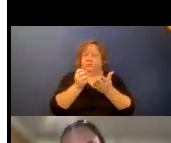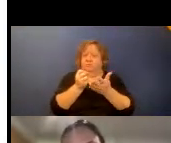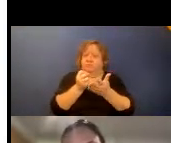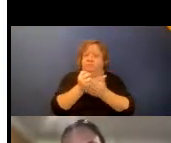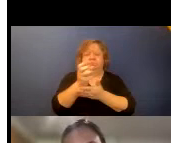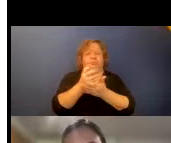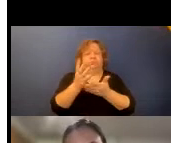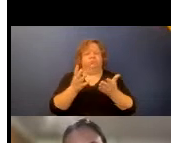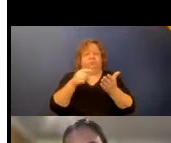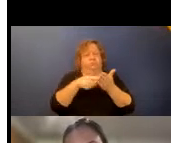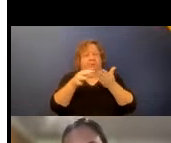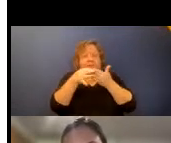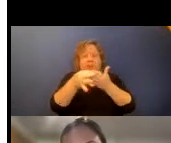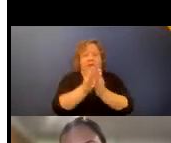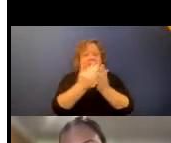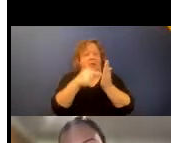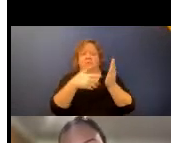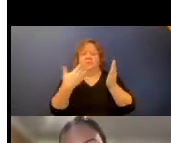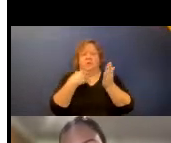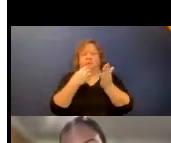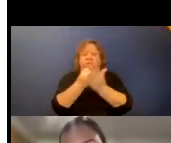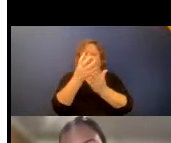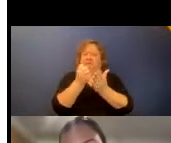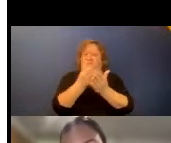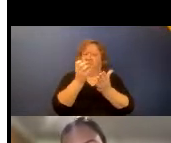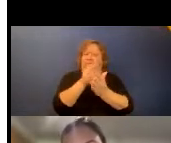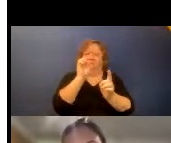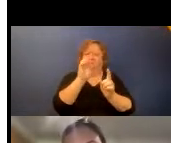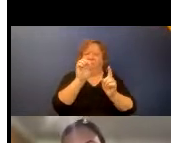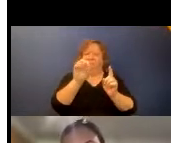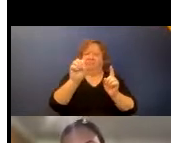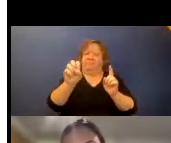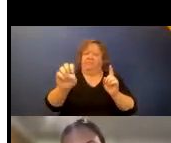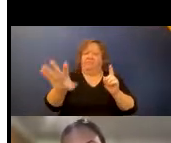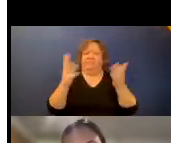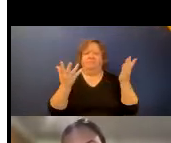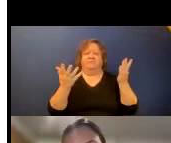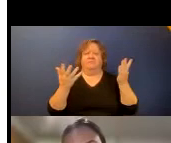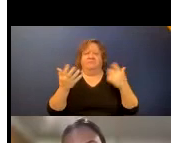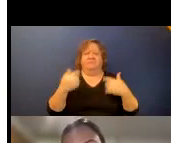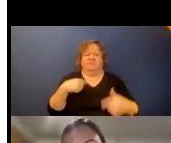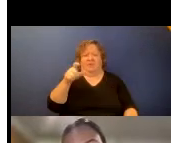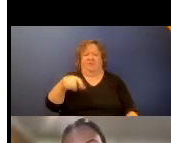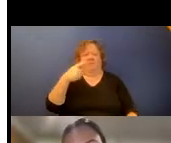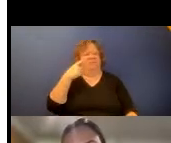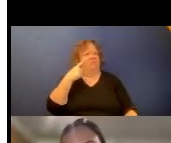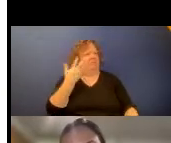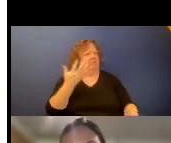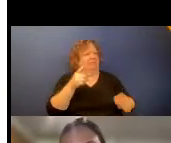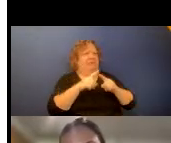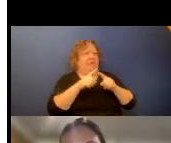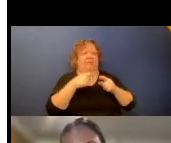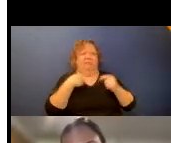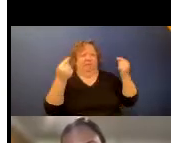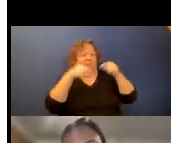detail, and introduce you to this concept of a lab and why we're doing this, and invite you into some of the other modalities